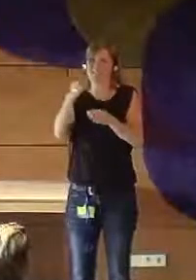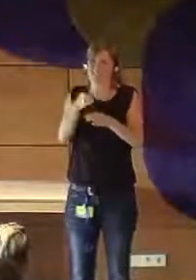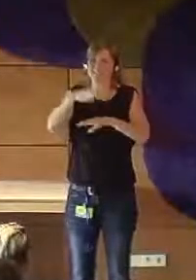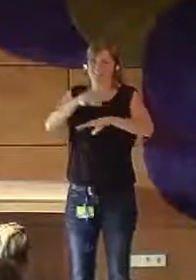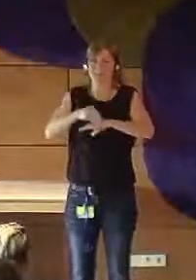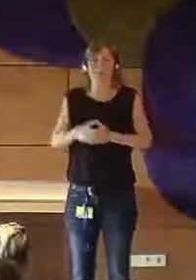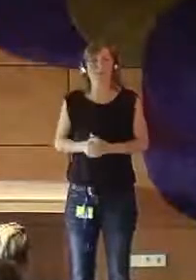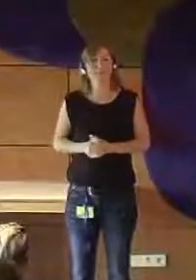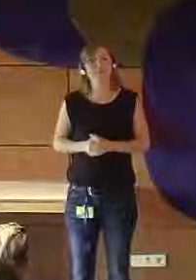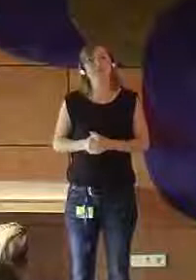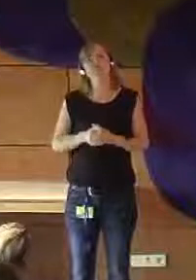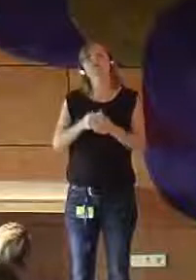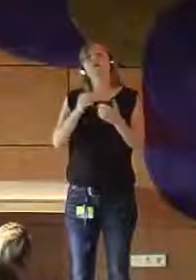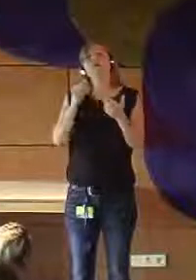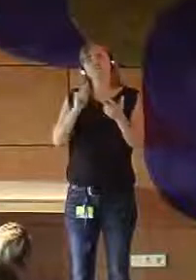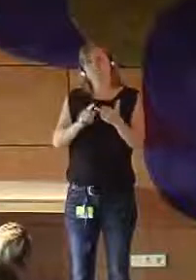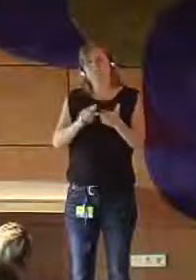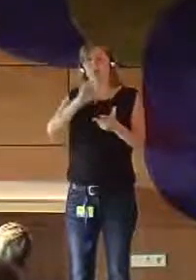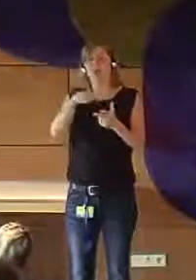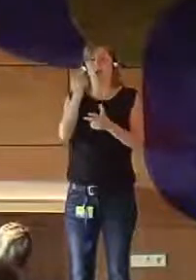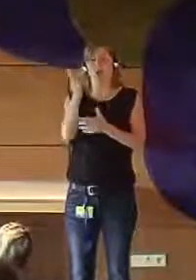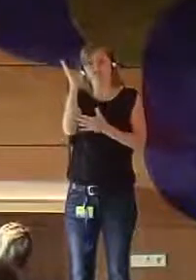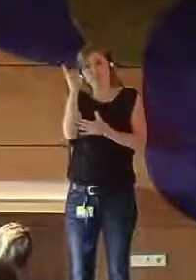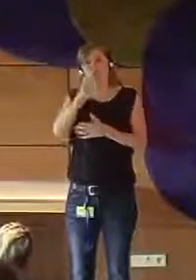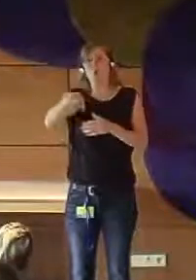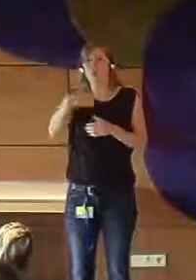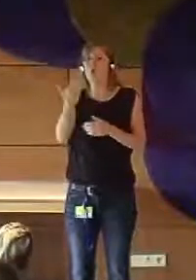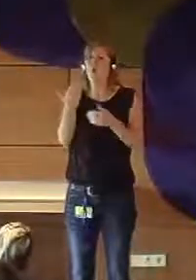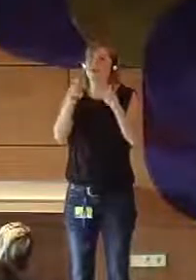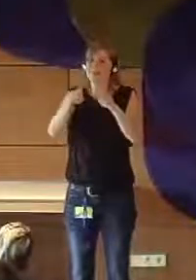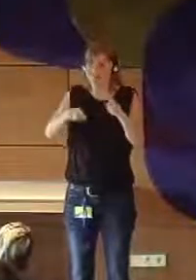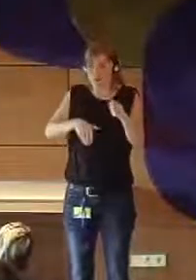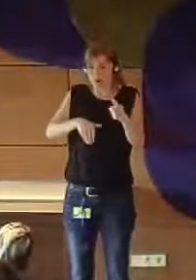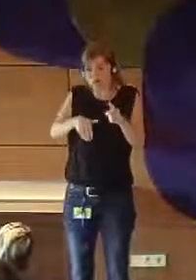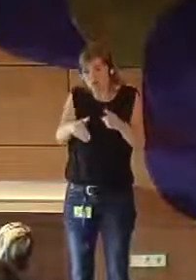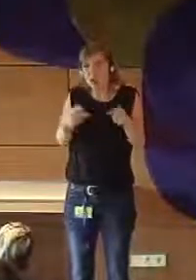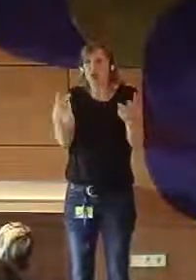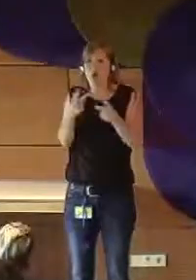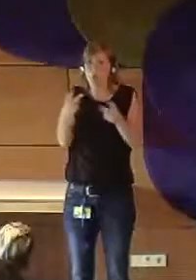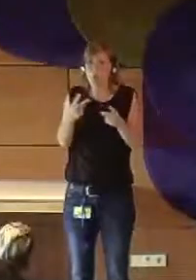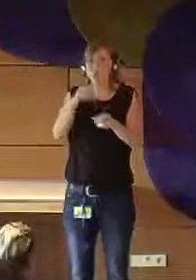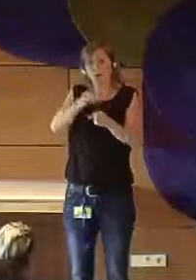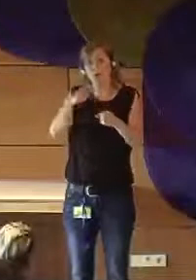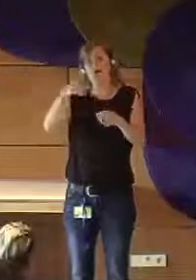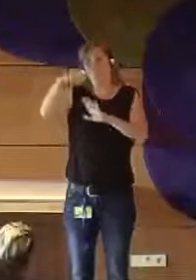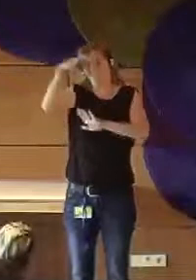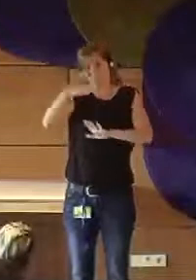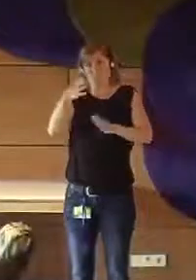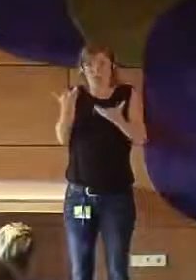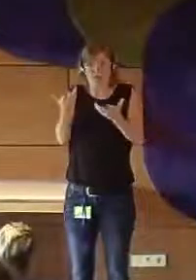number of people are starting to ask about. And then I'm going to present the experience from the two largest clinics. So we have the